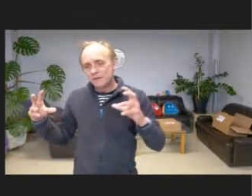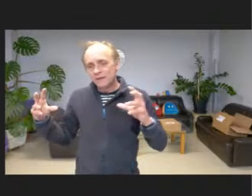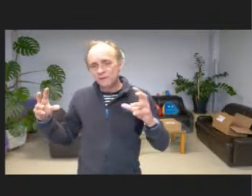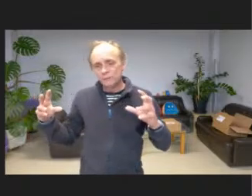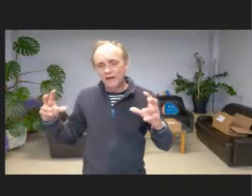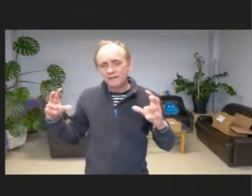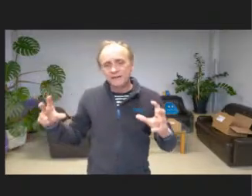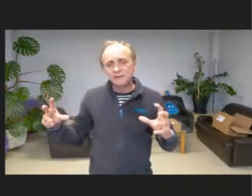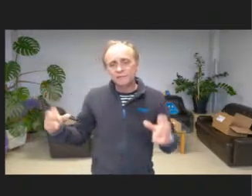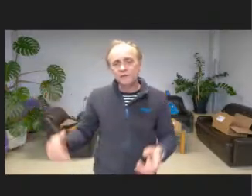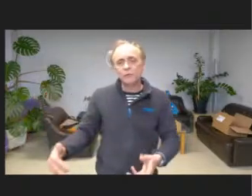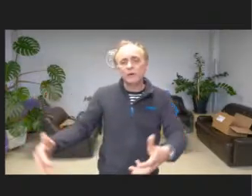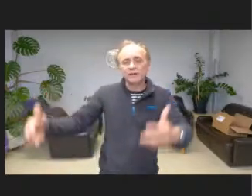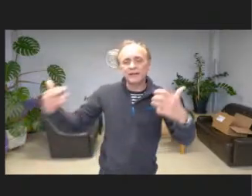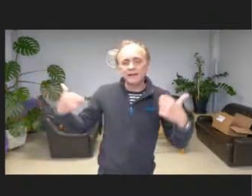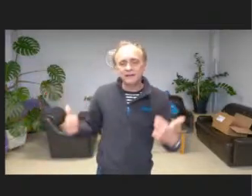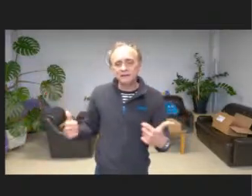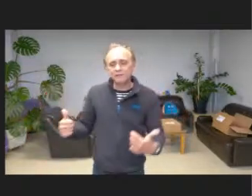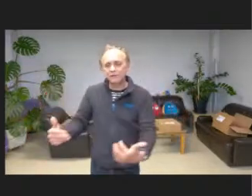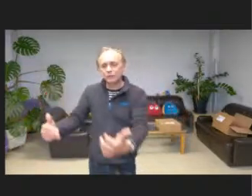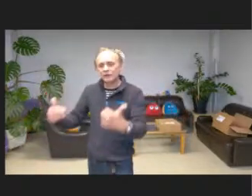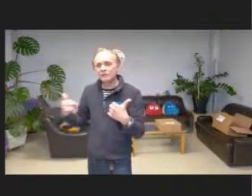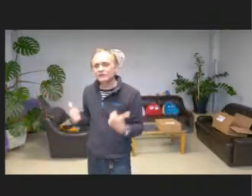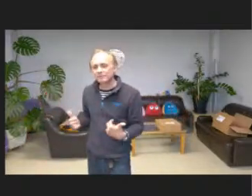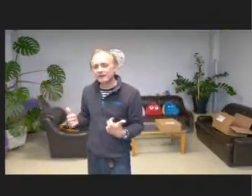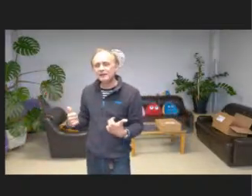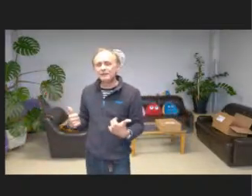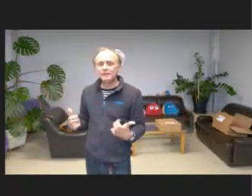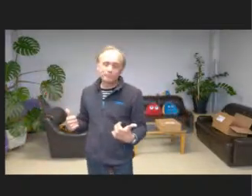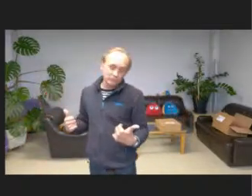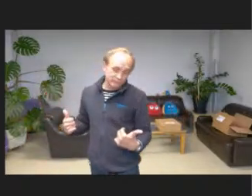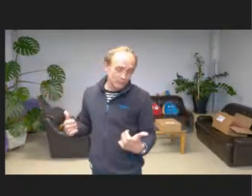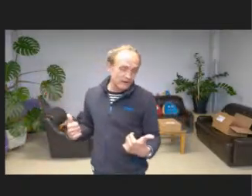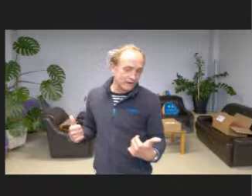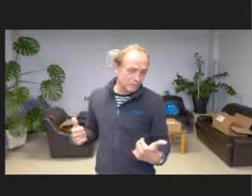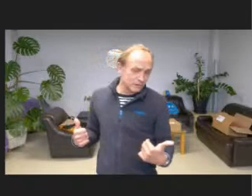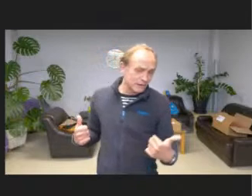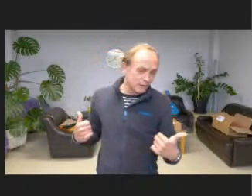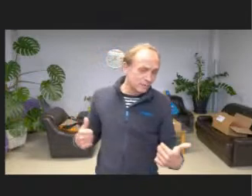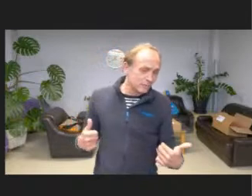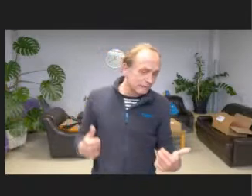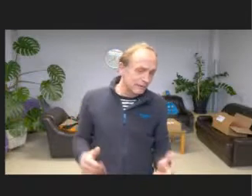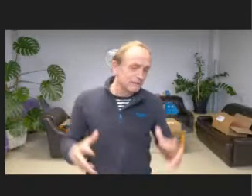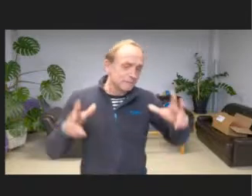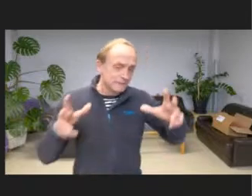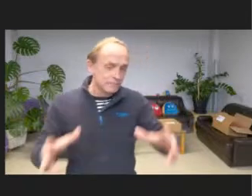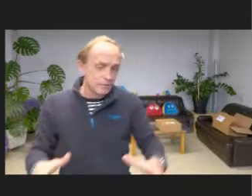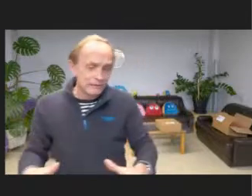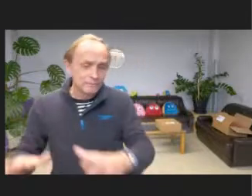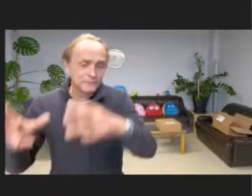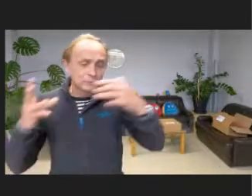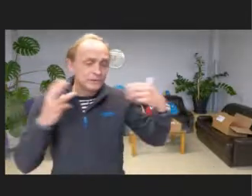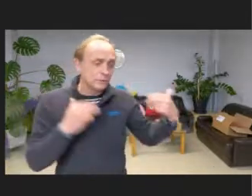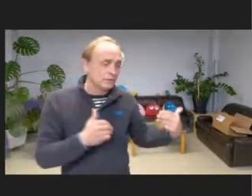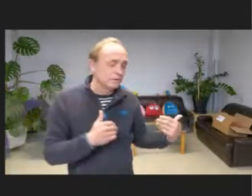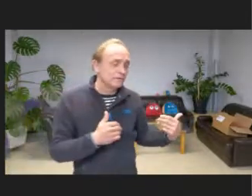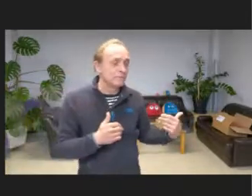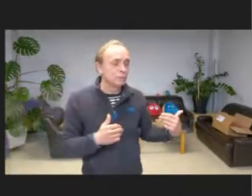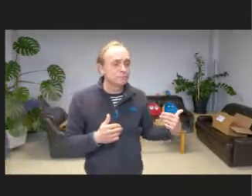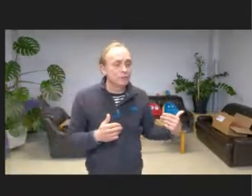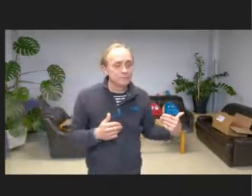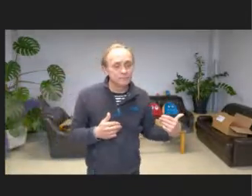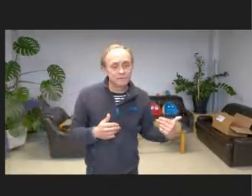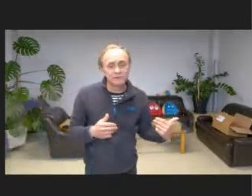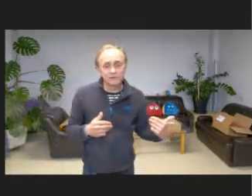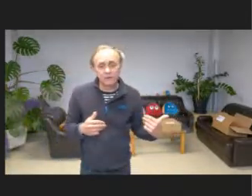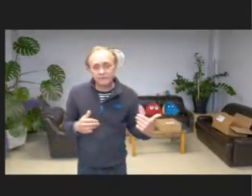an iDataView. And the iDataView is the input for our model. The model returns us the